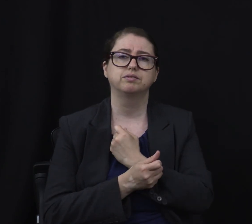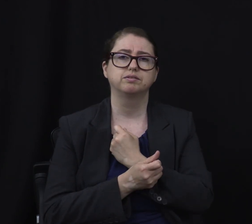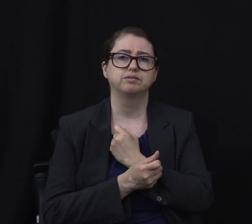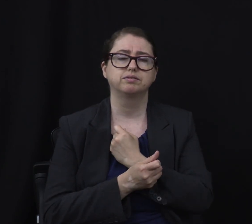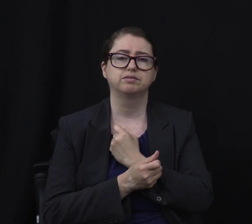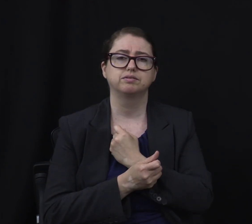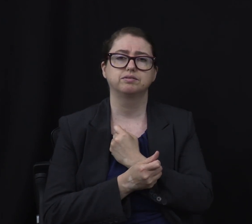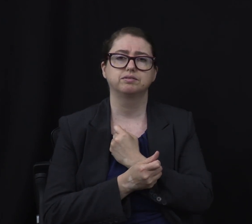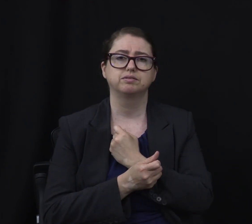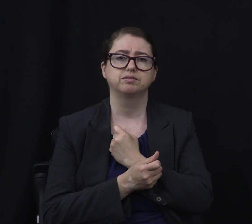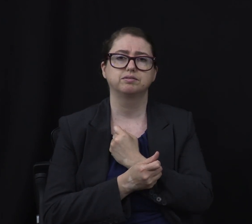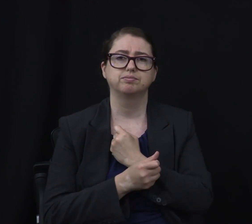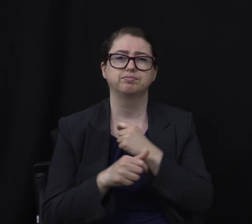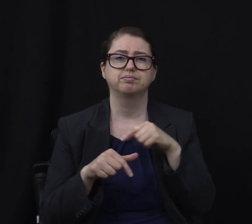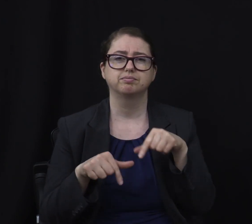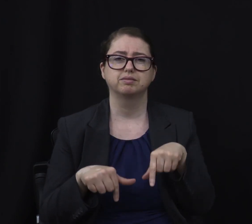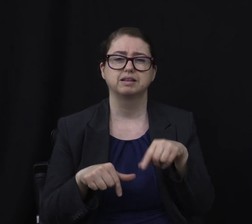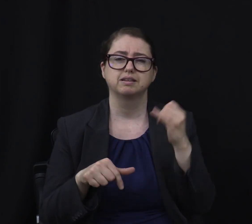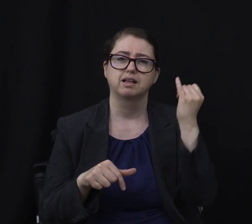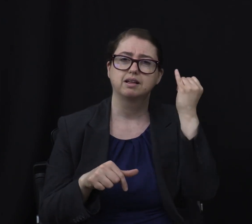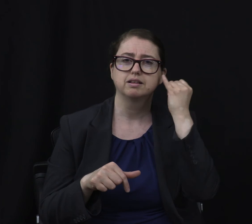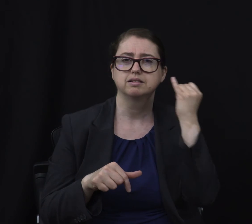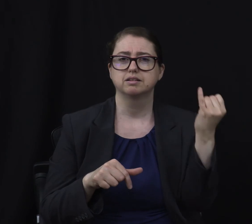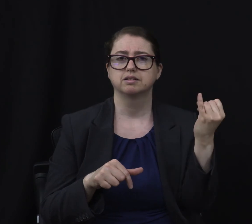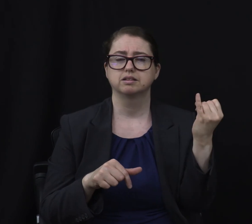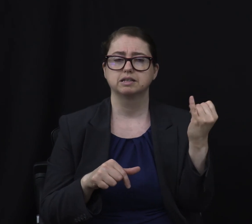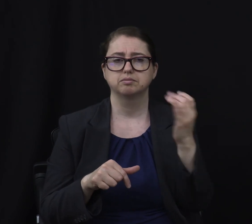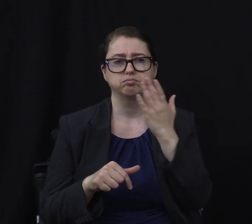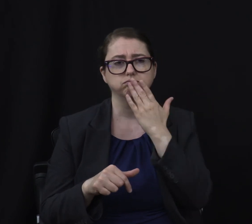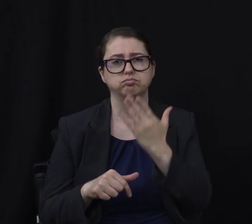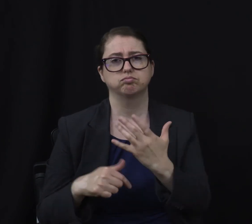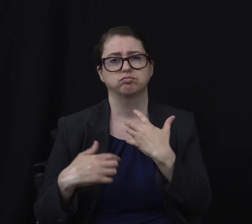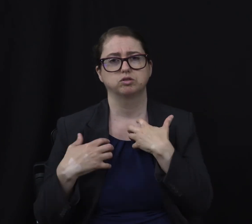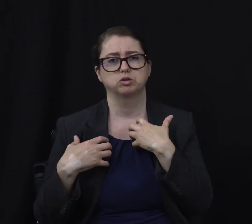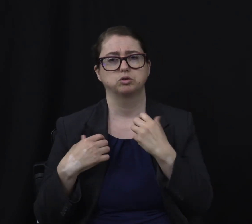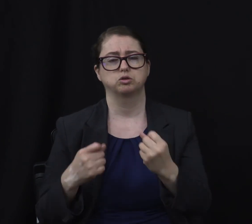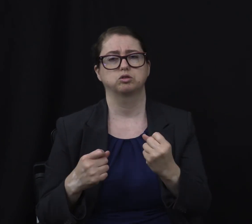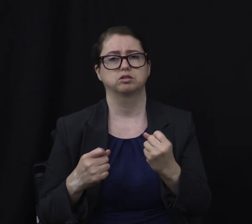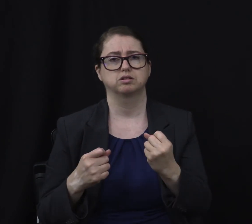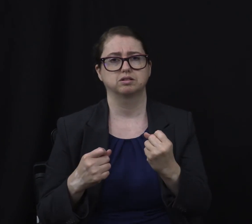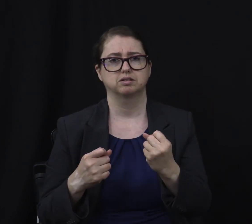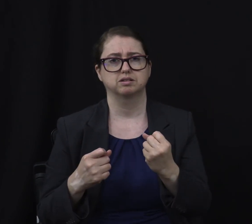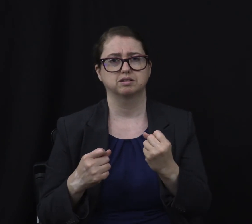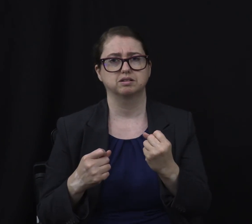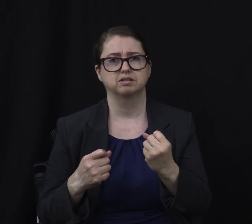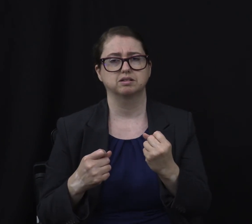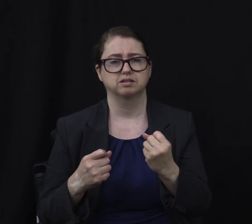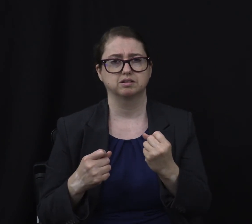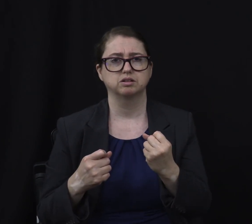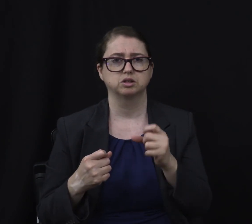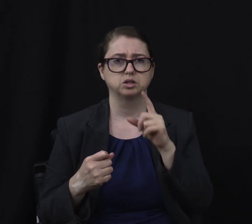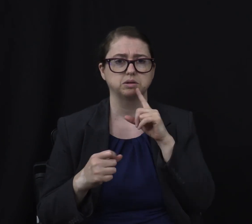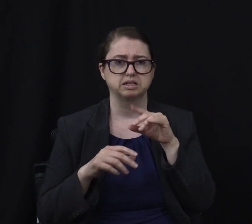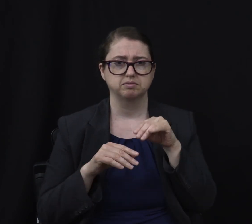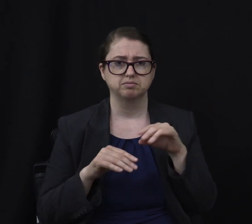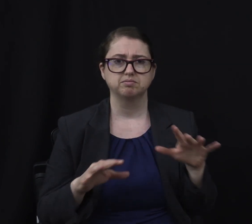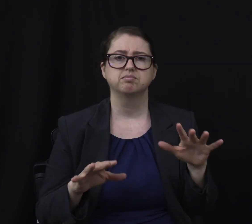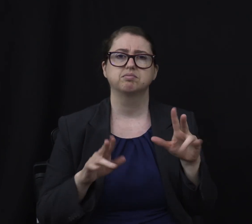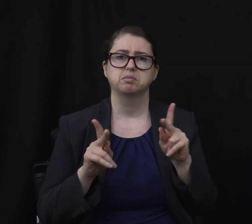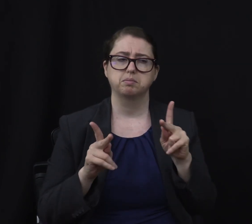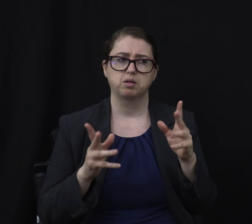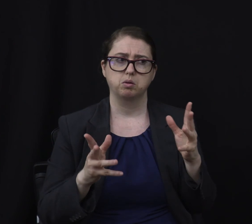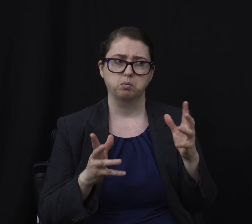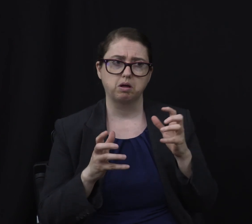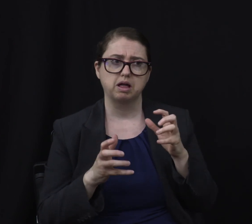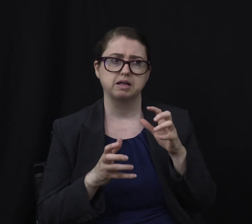this idea of being of good courage, is it's epidemical. It's contagious. It just catches